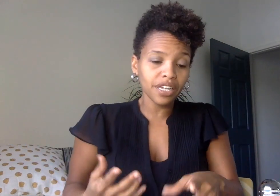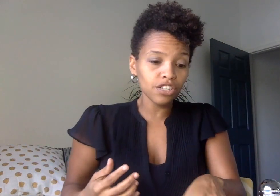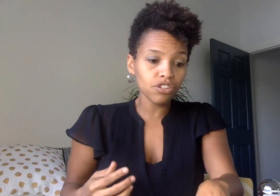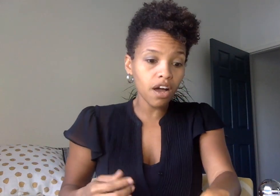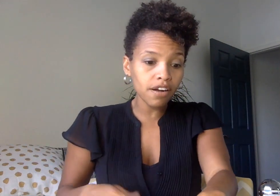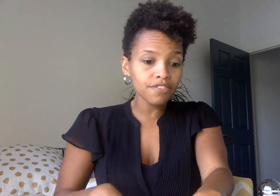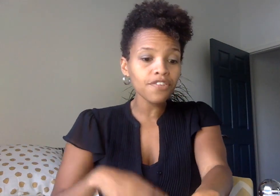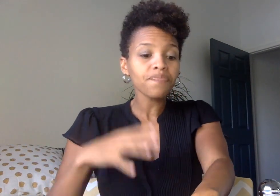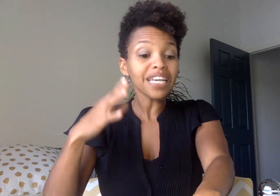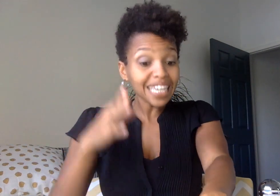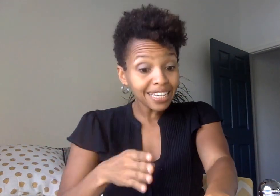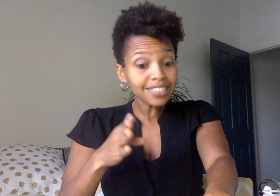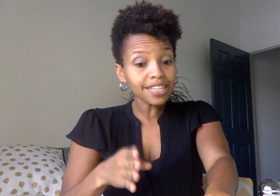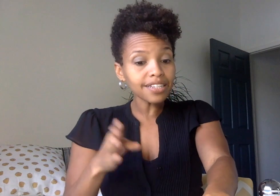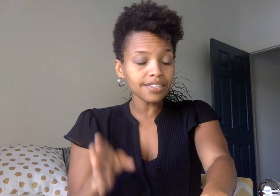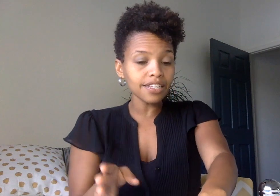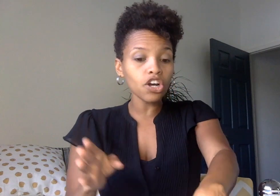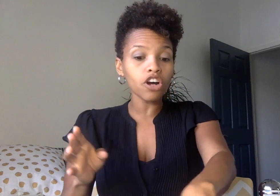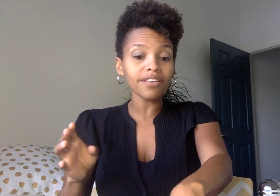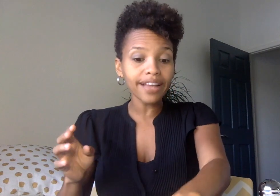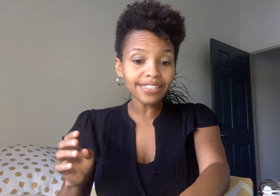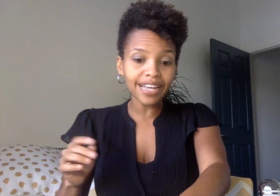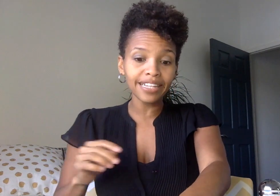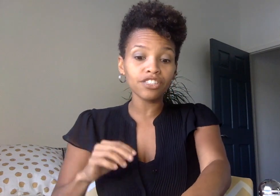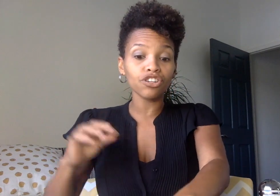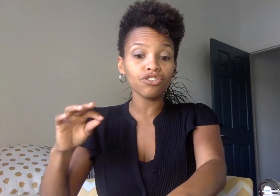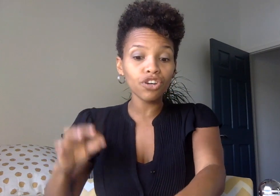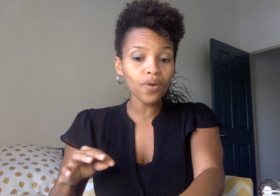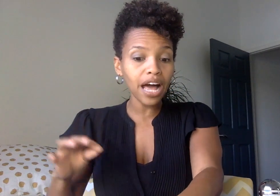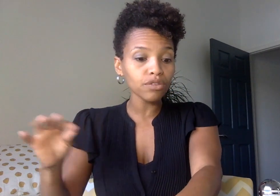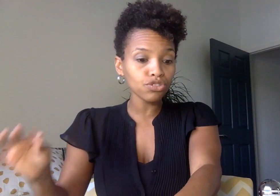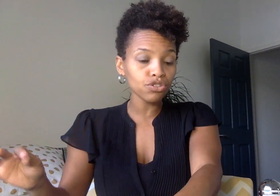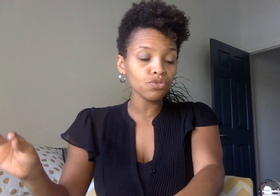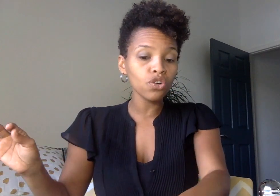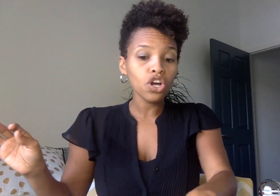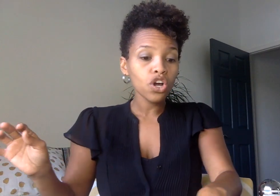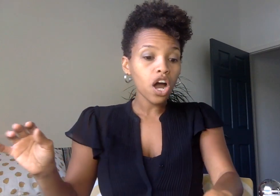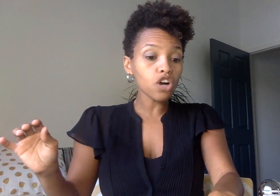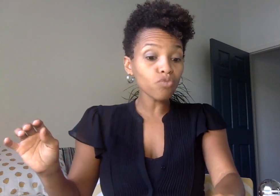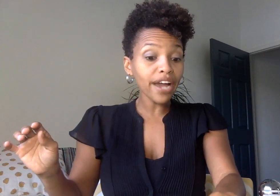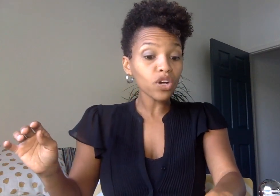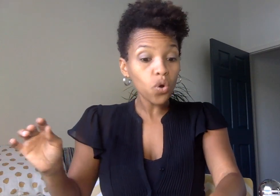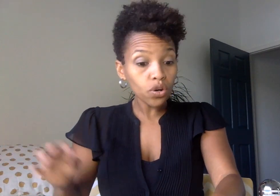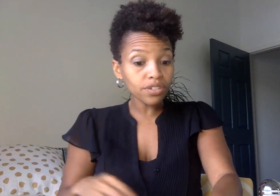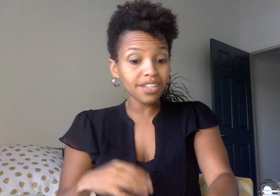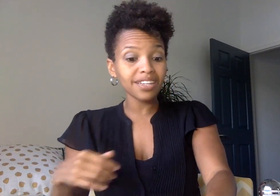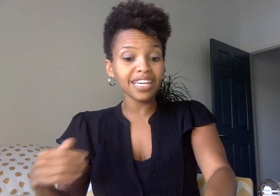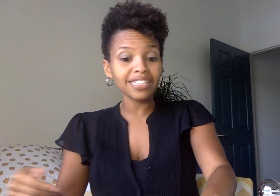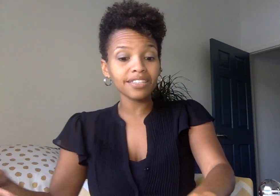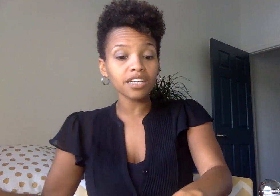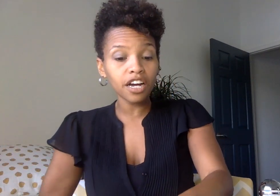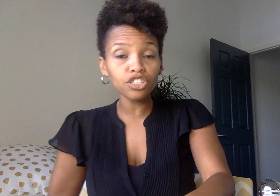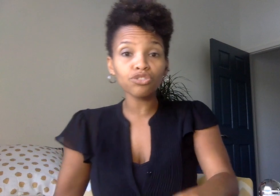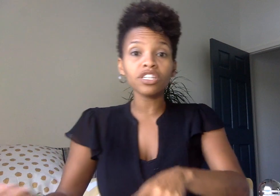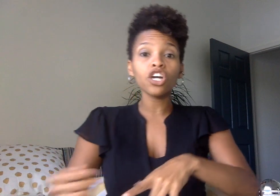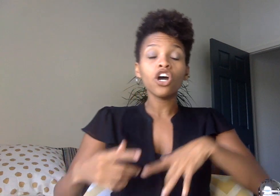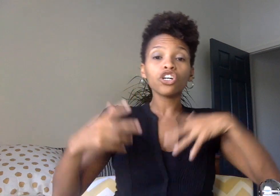interpretation of kids in the city are less likely to know how to ride a horse than kids in the country could